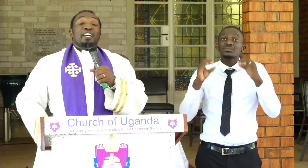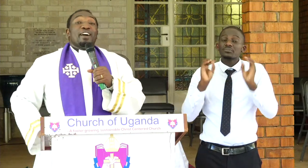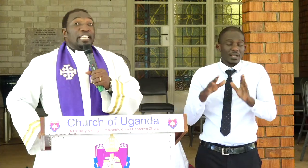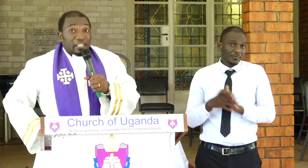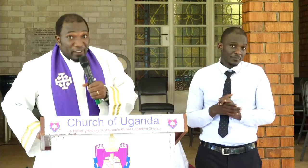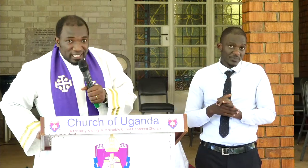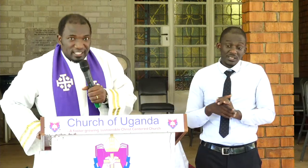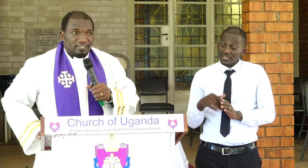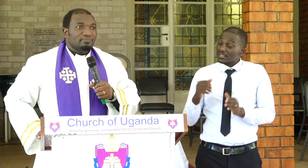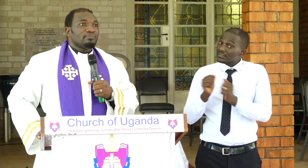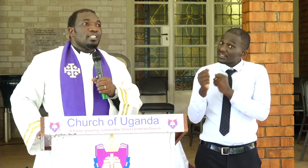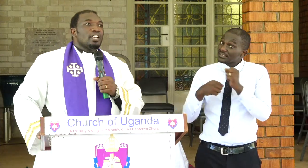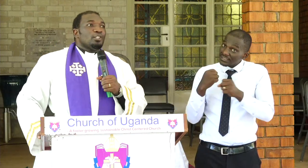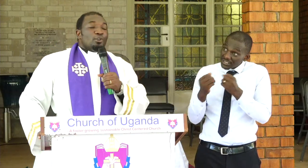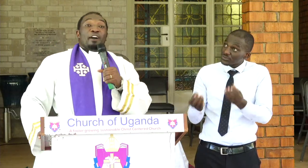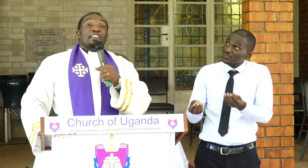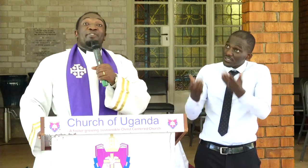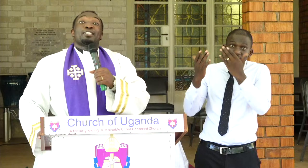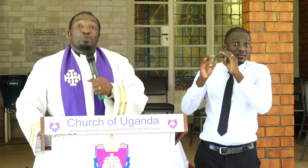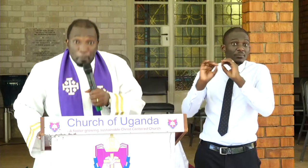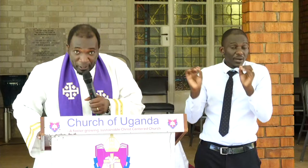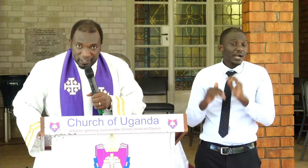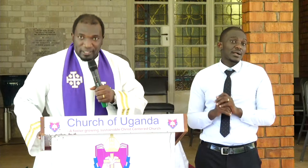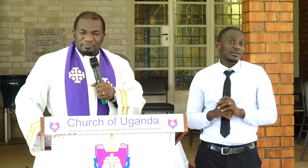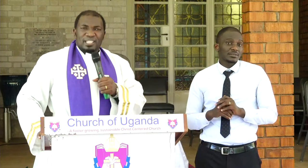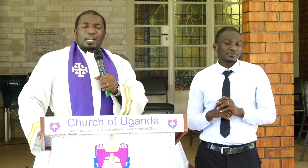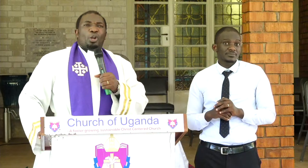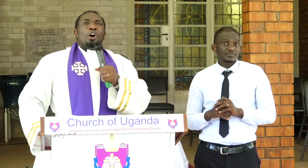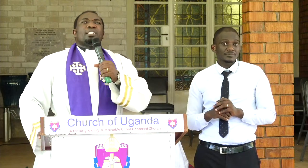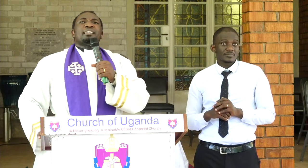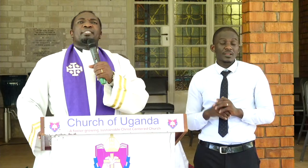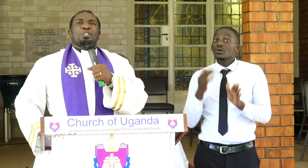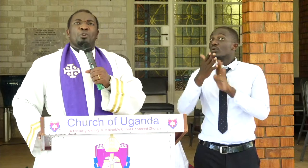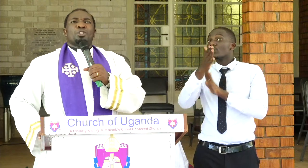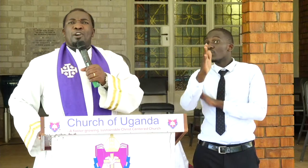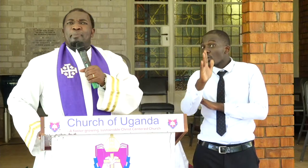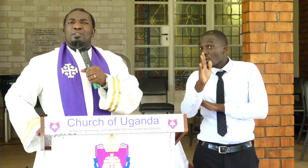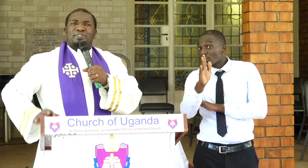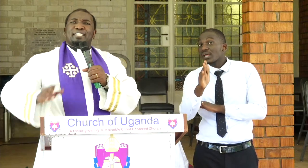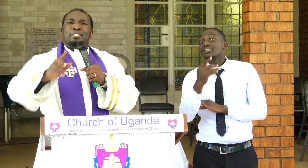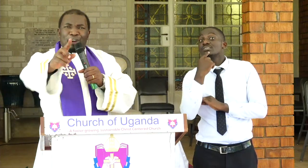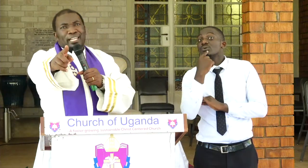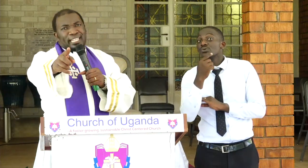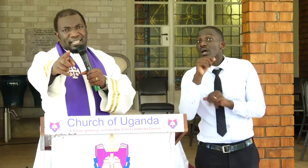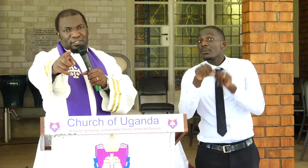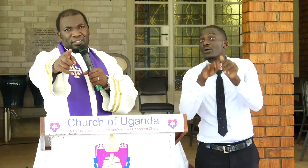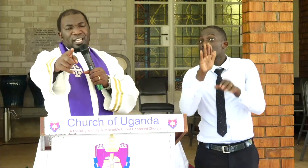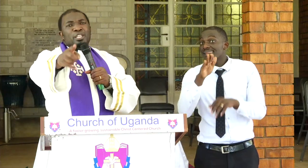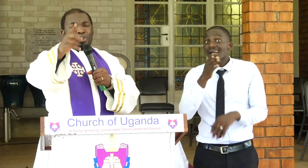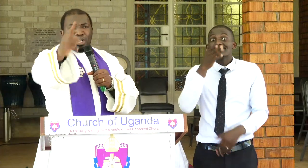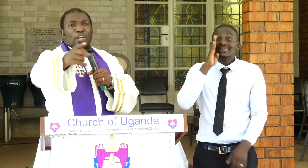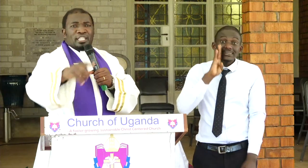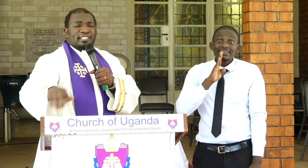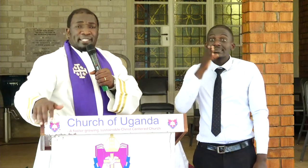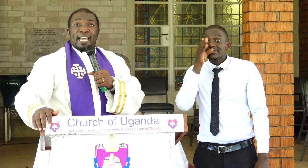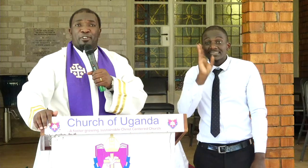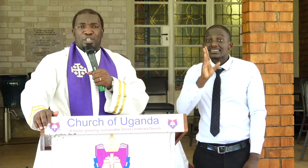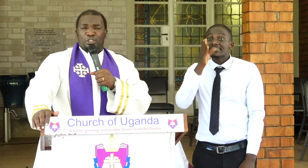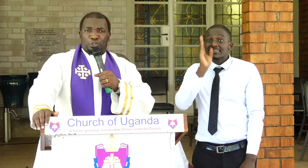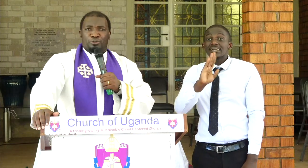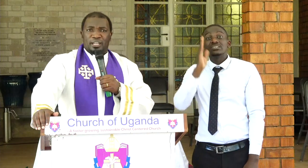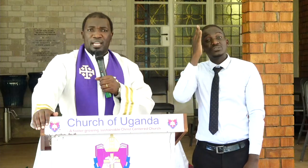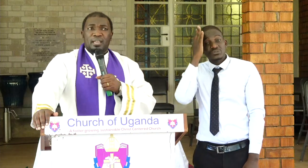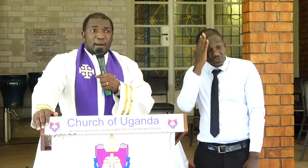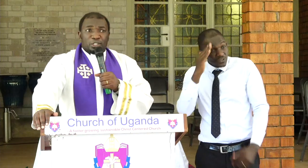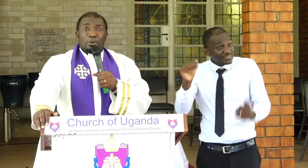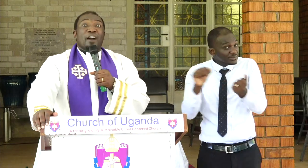have never given it. You have never dropped it. God has told you about that drunkenness. You know it is tearing